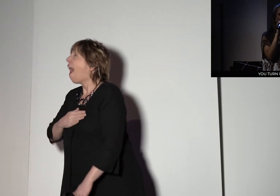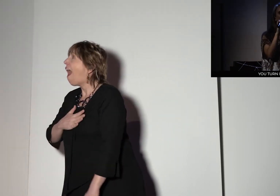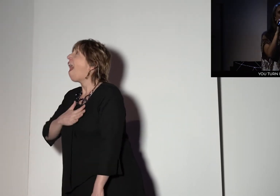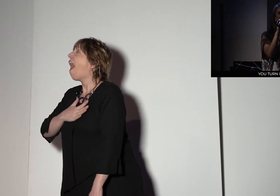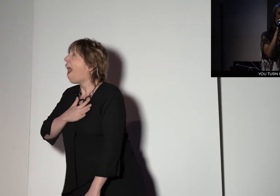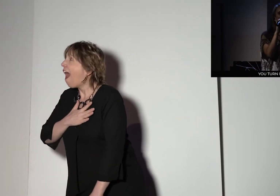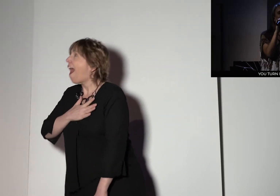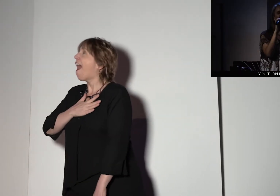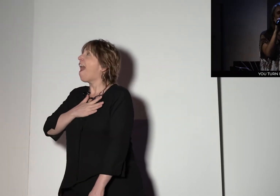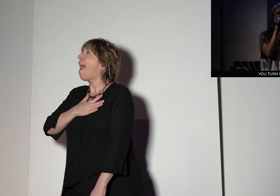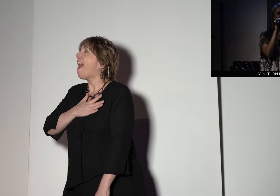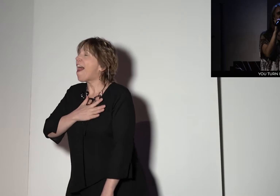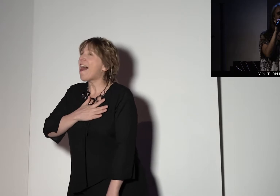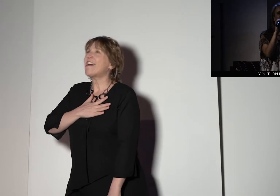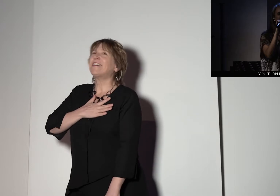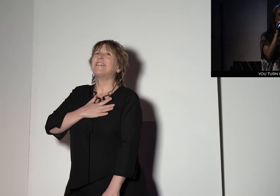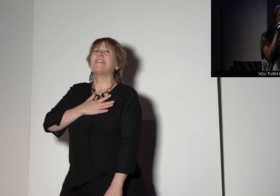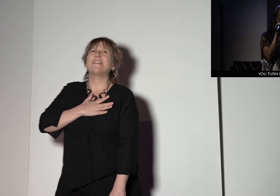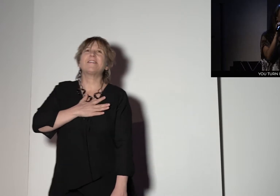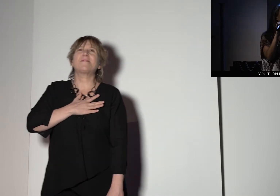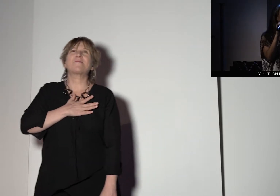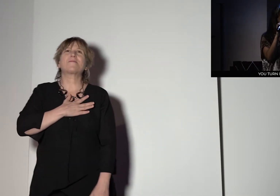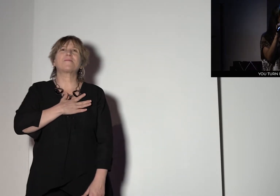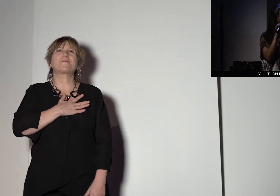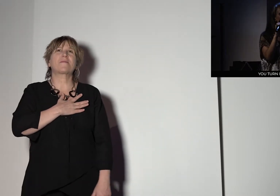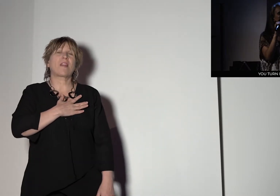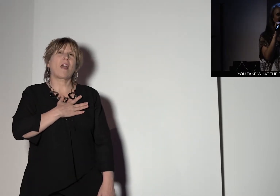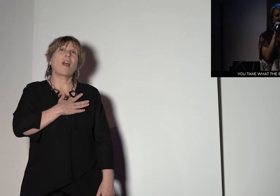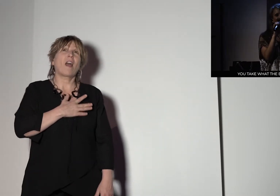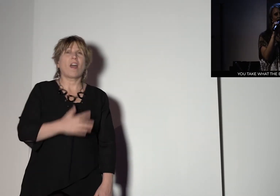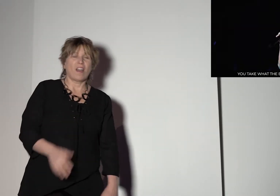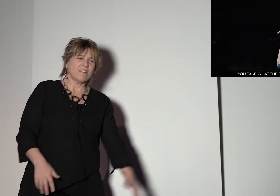it for good. Come on, church, we keep declaring this truth together. You